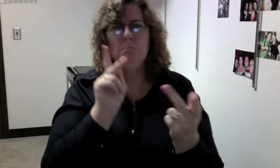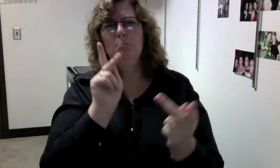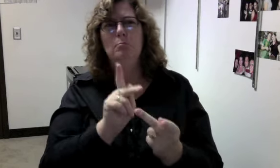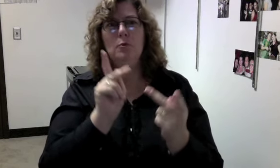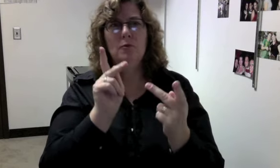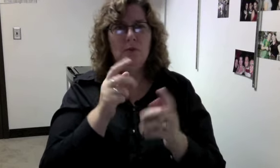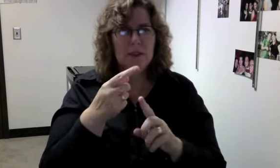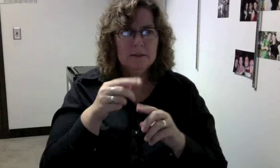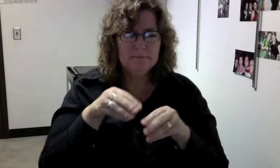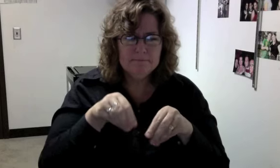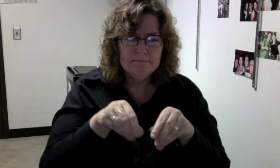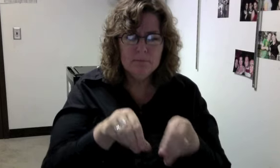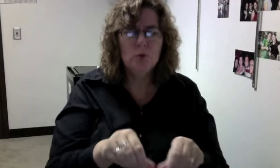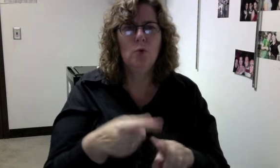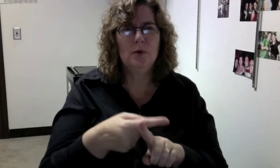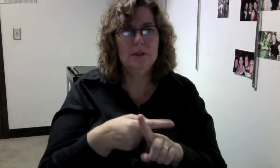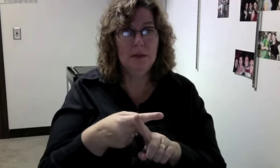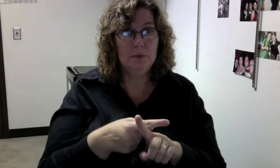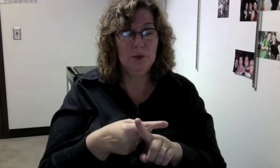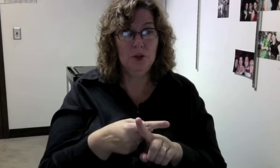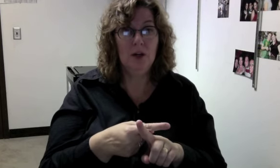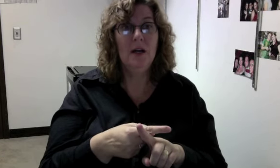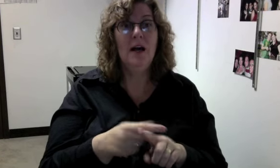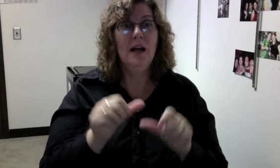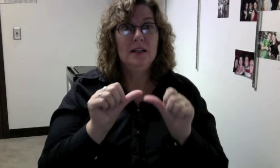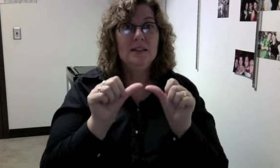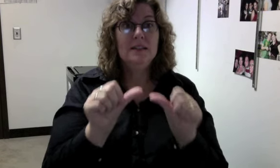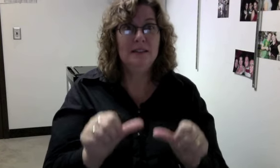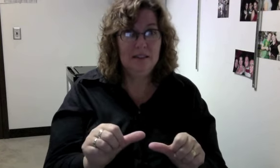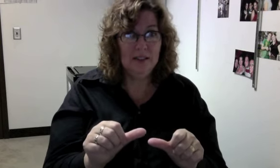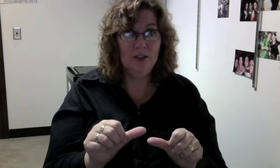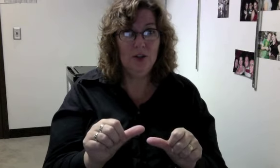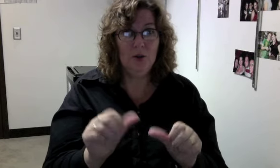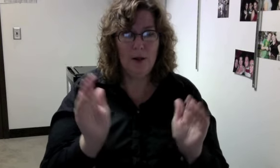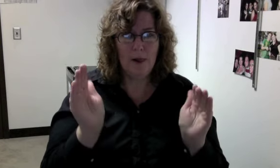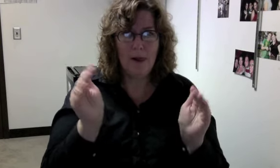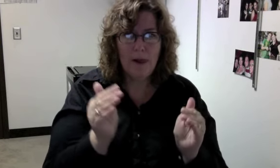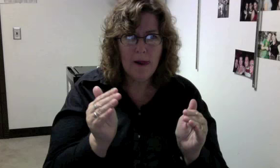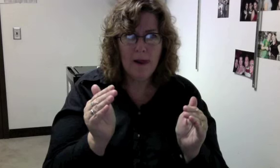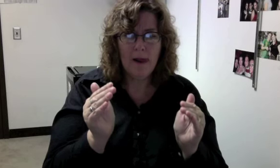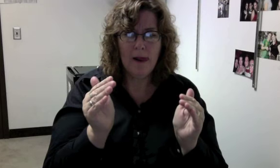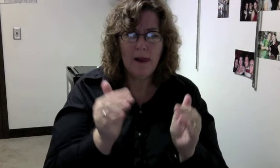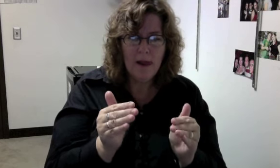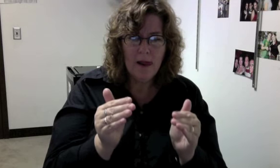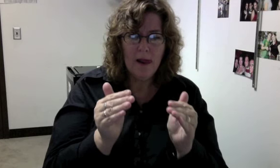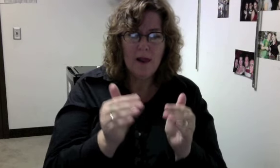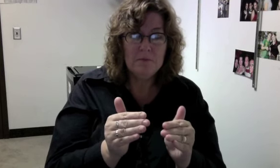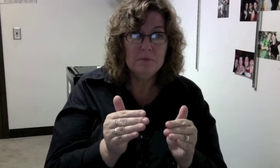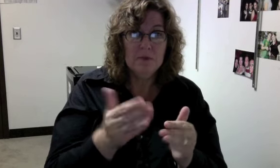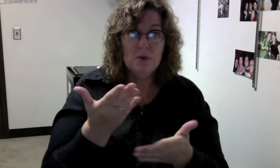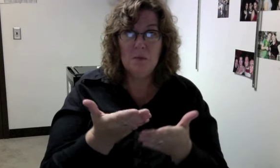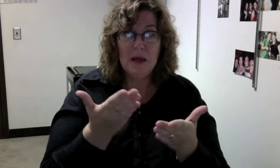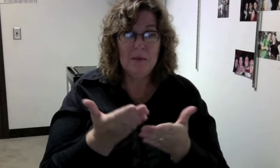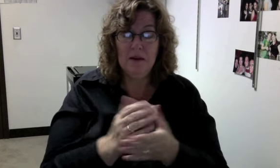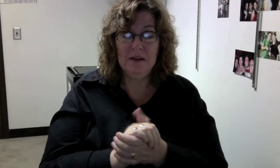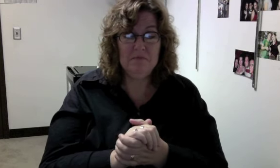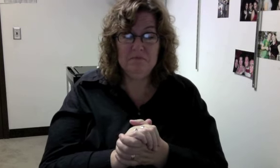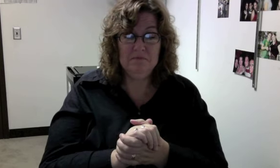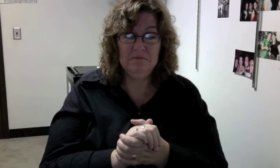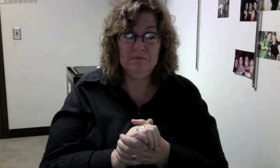soil. And you keep doing that over and over again. Eventually you may even change the soil maybe by 5 degrees to see what is